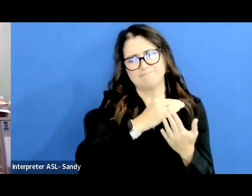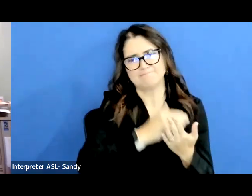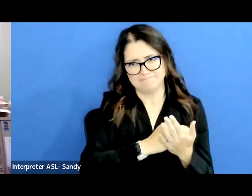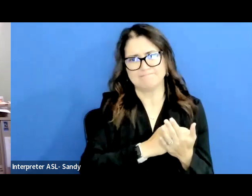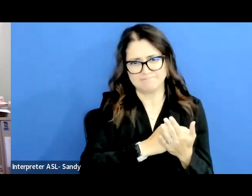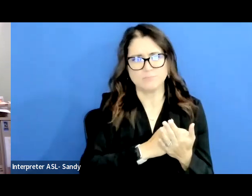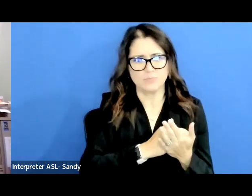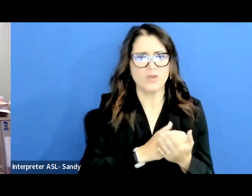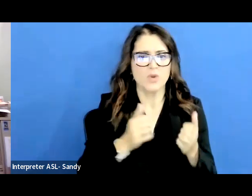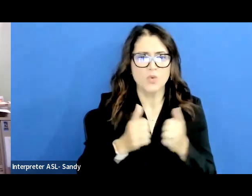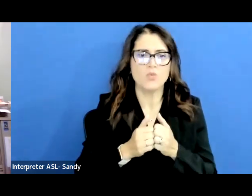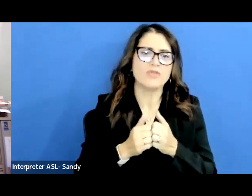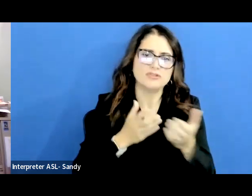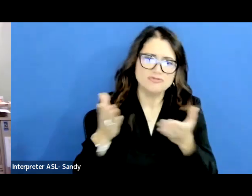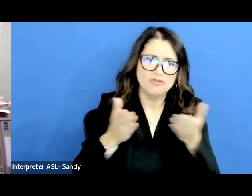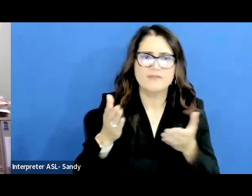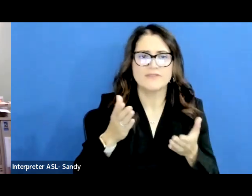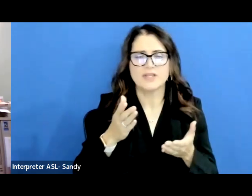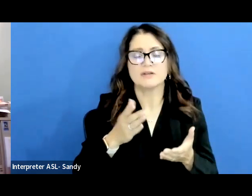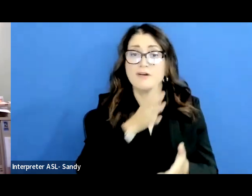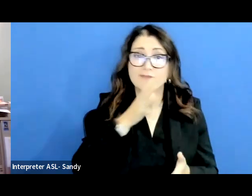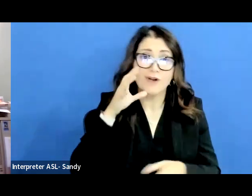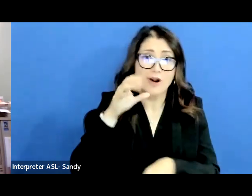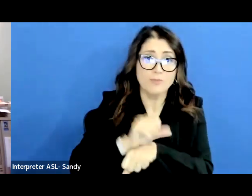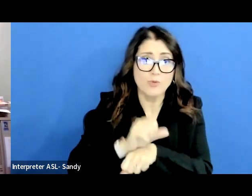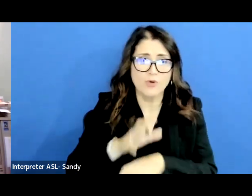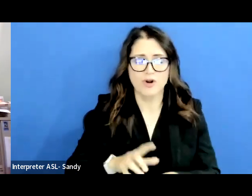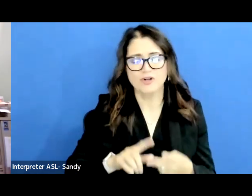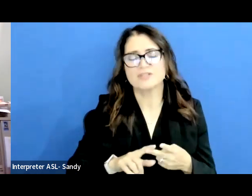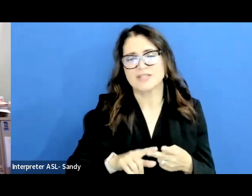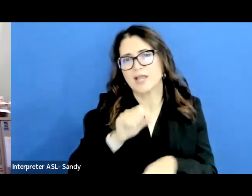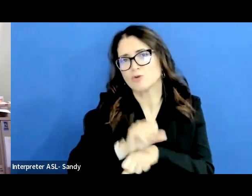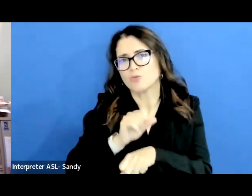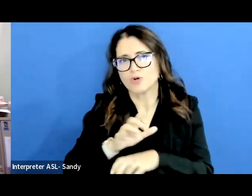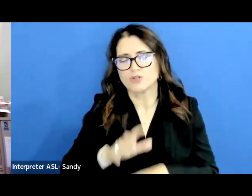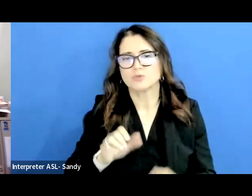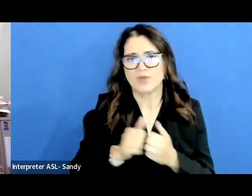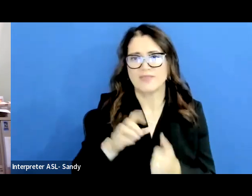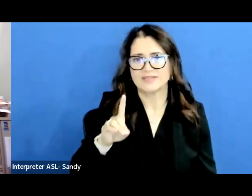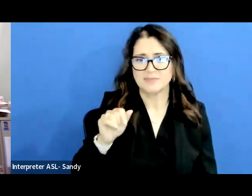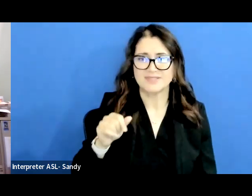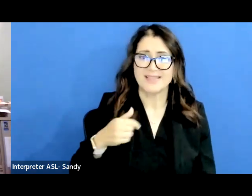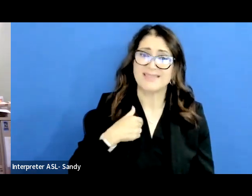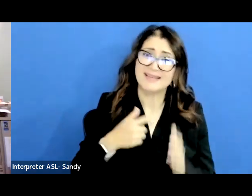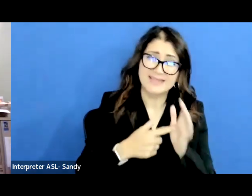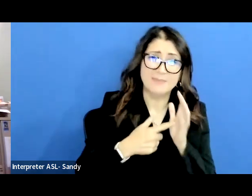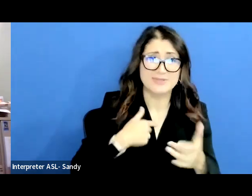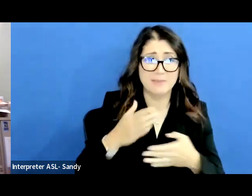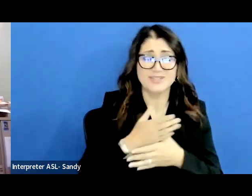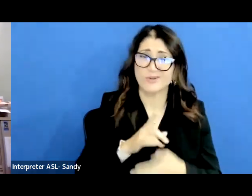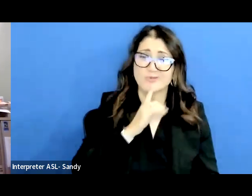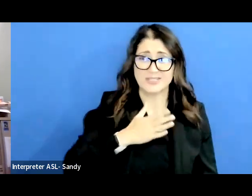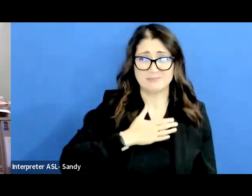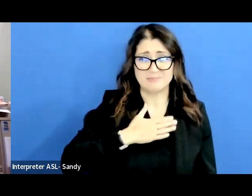with disabilities. The stories and examples that I'm going to use or to share with you really come from my own